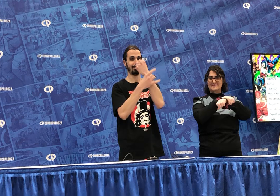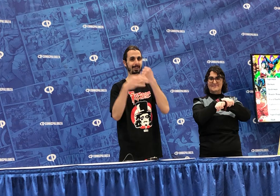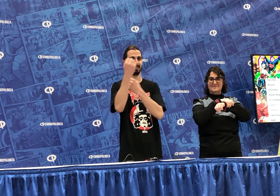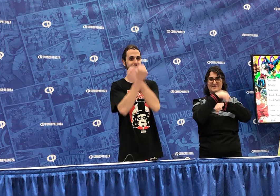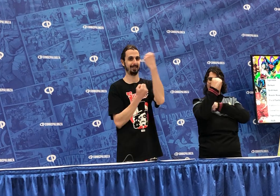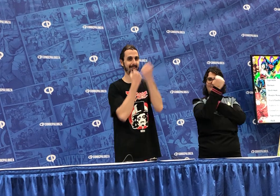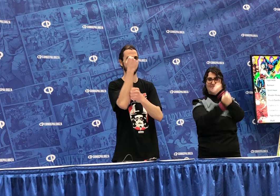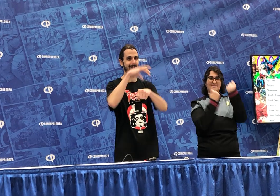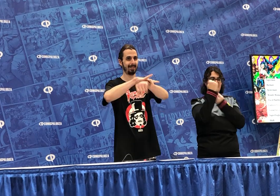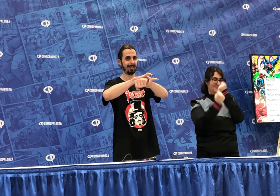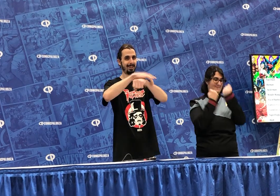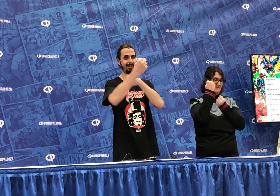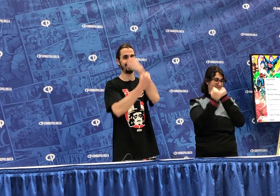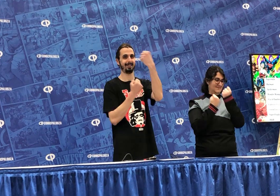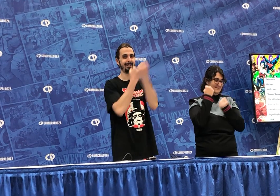Wonder Woman.